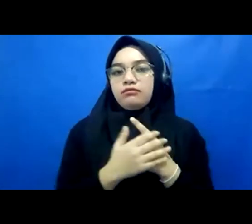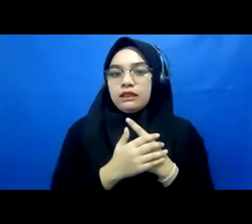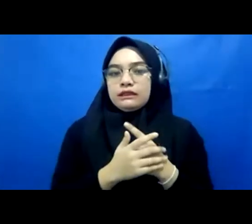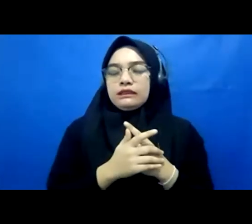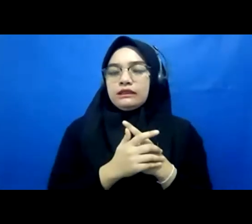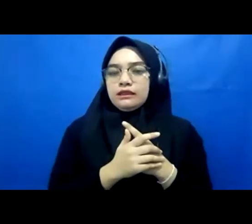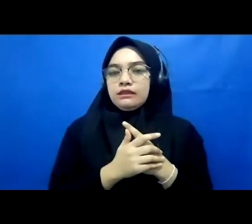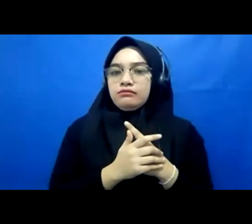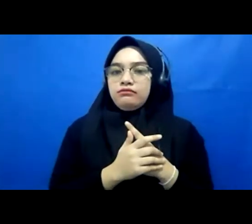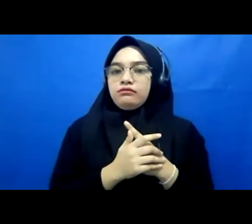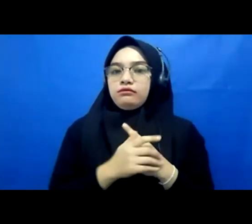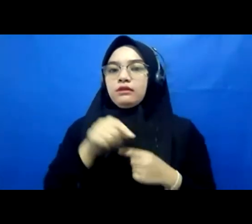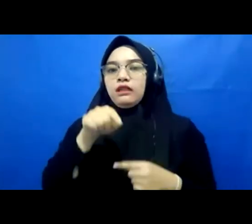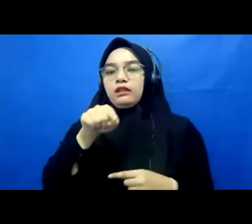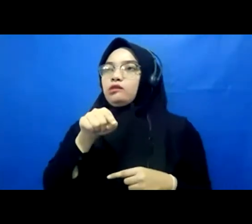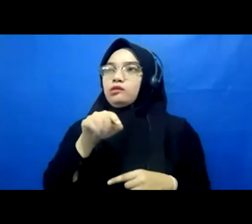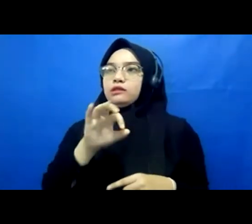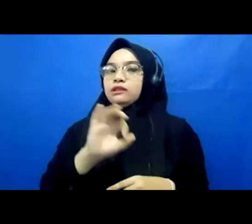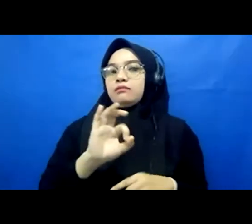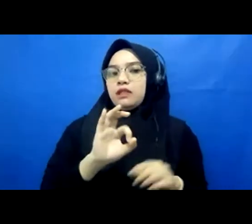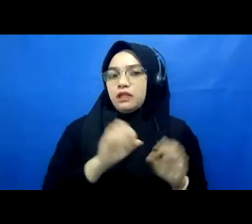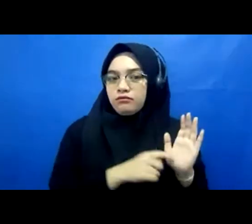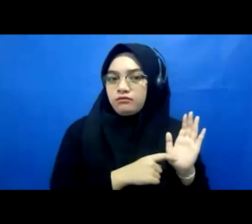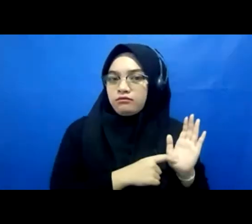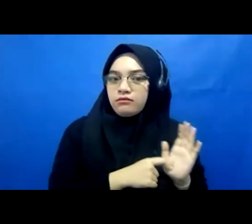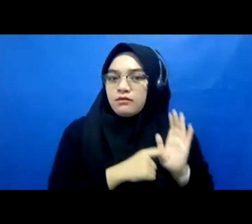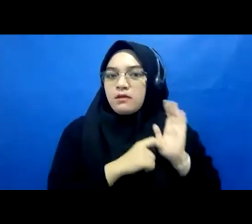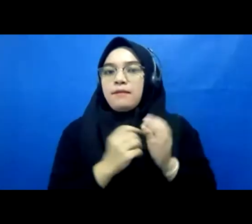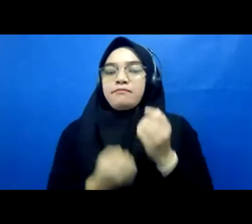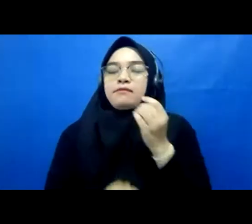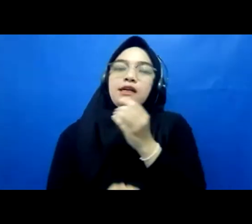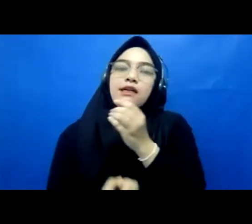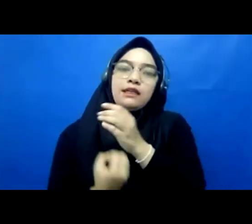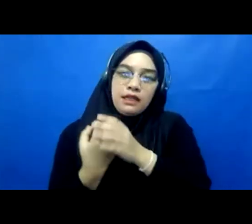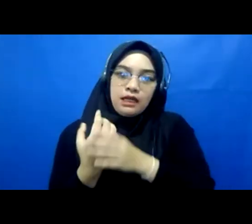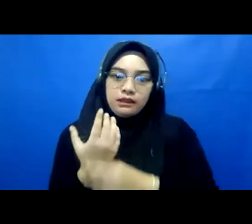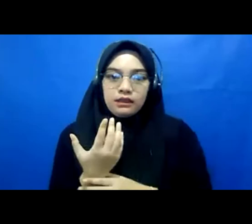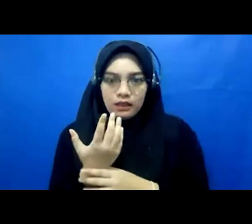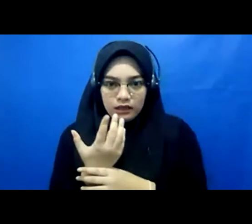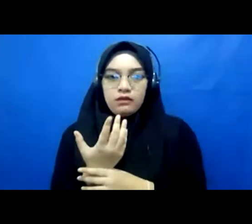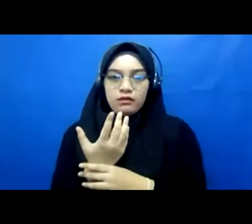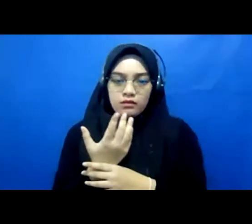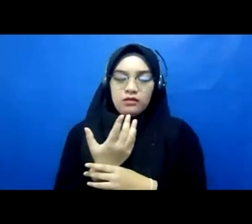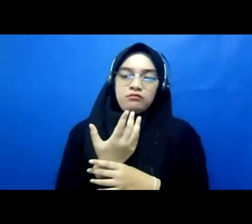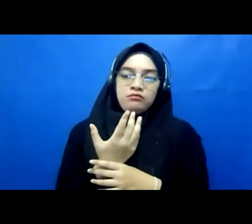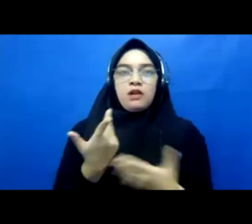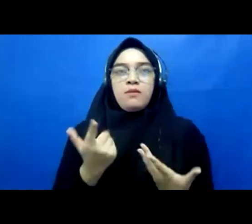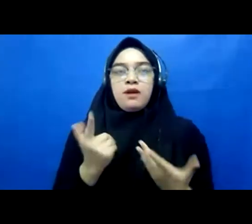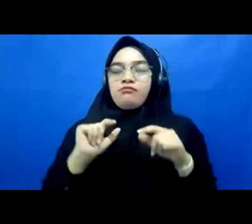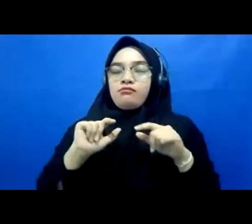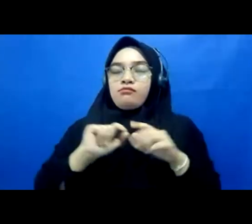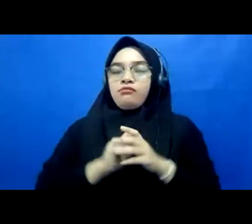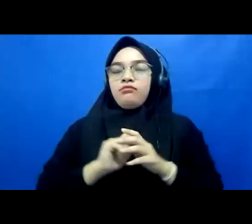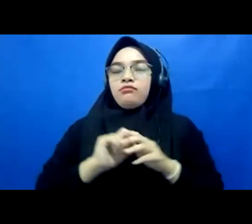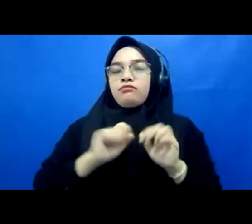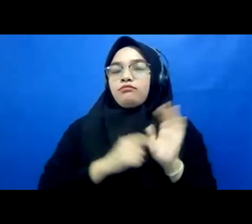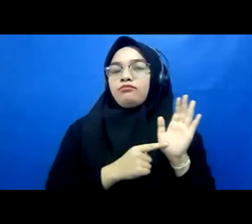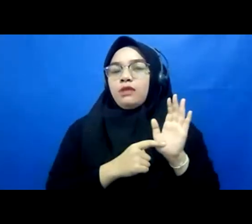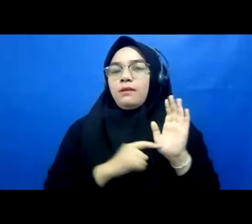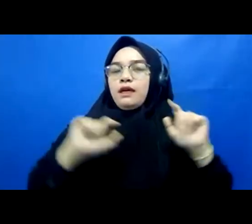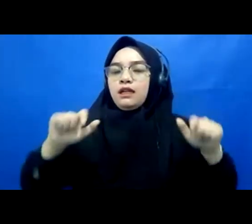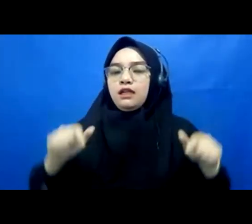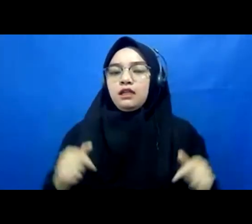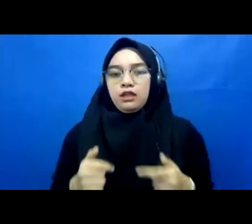like performance, raising awareness performances, and also finding people with disability, because in Cambodia,